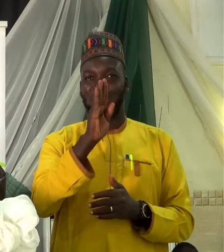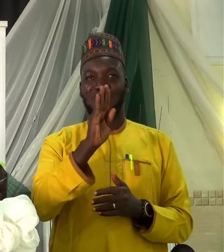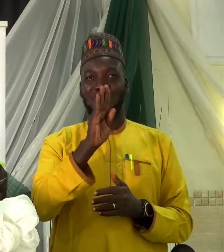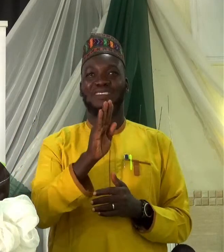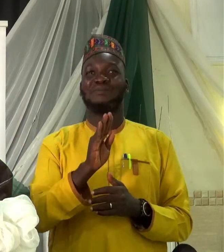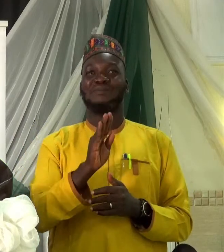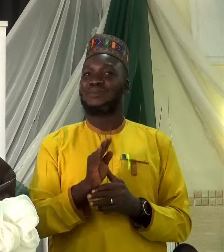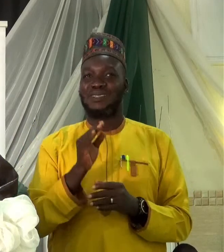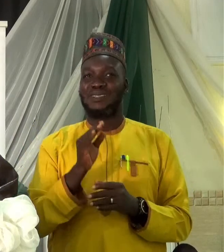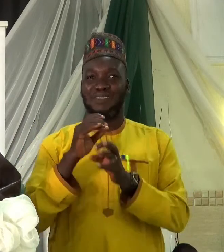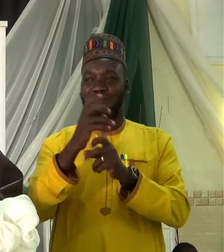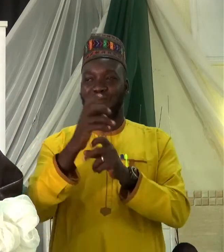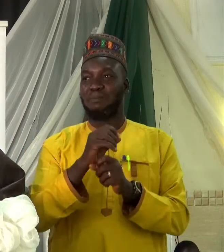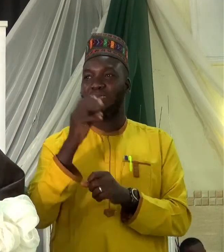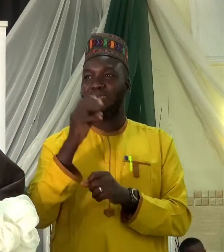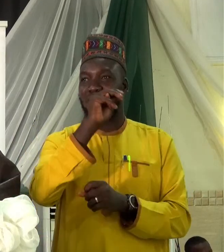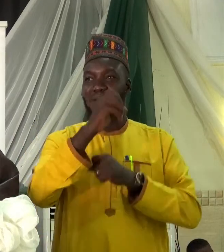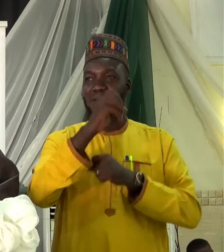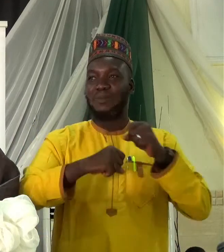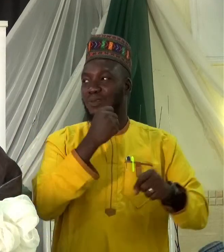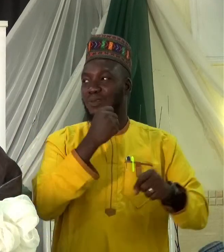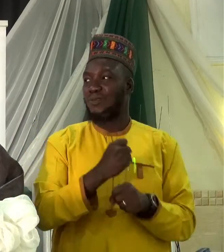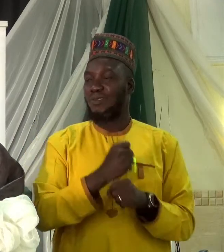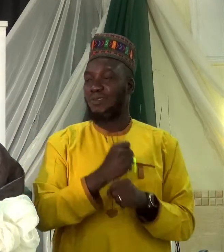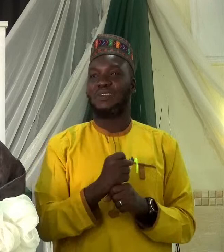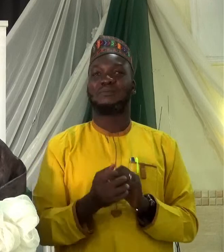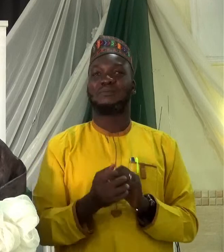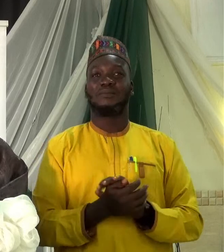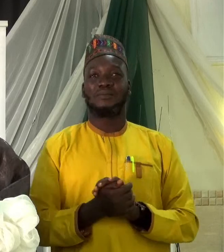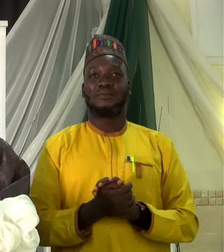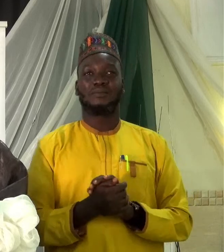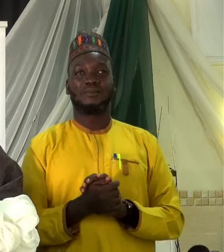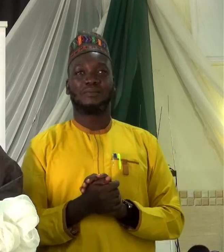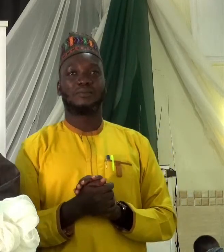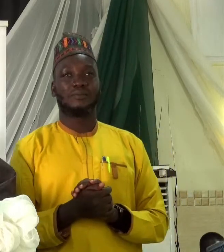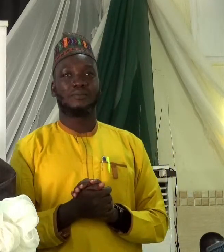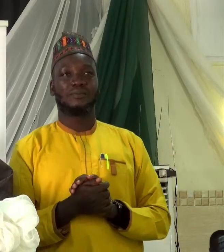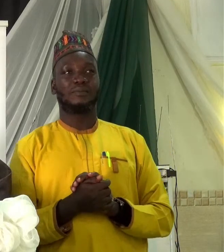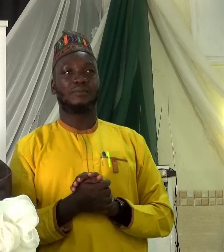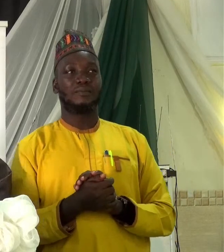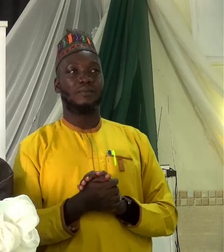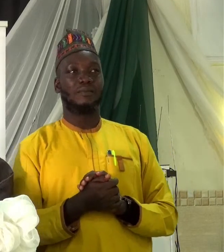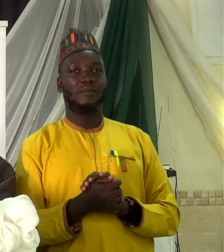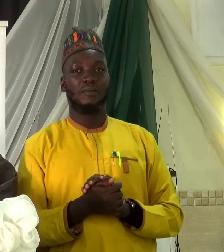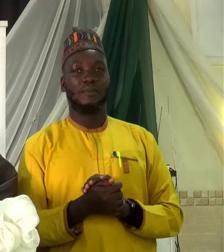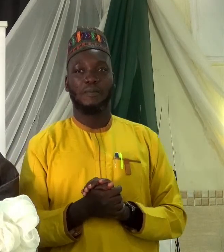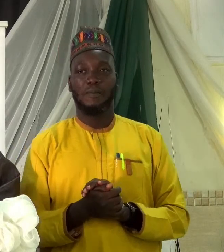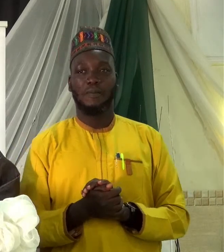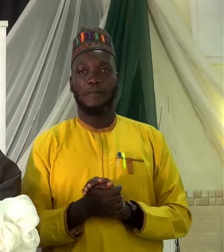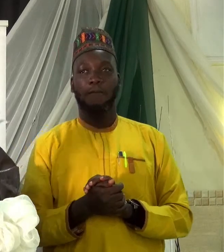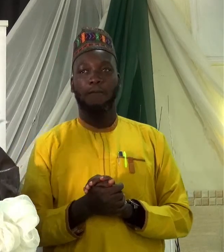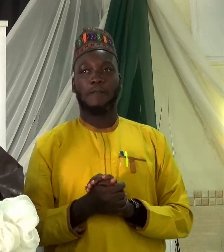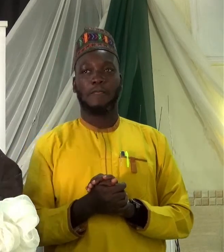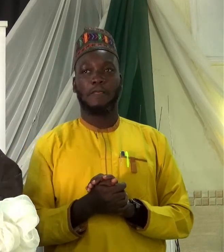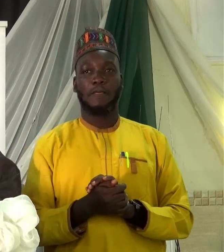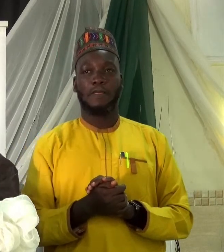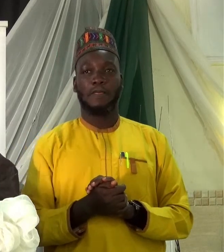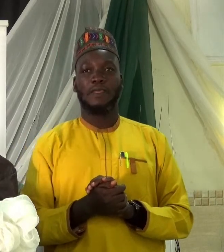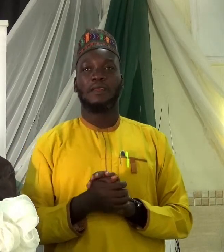won amin ola pawo yan raye ati mu amida nigba tan fe jade ni lawo yi se ma mi dani ni o ye